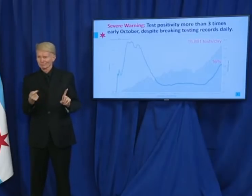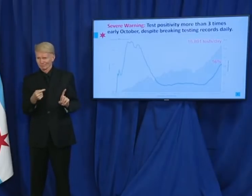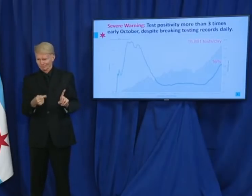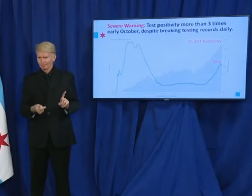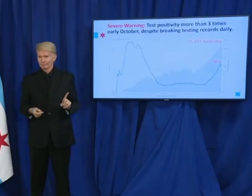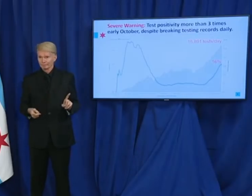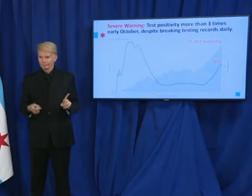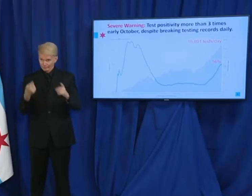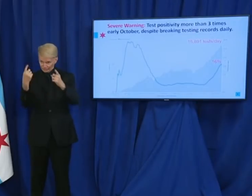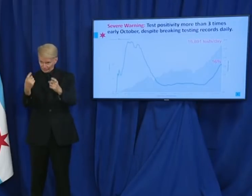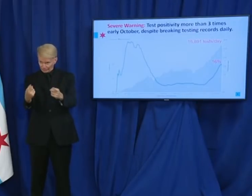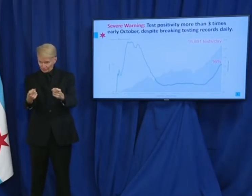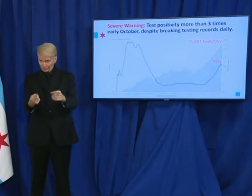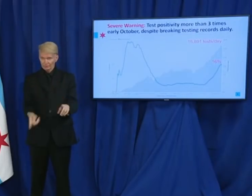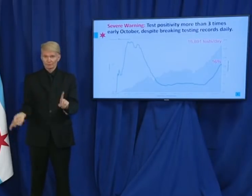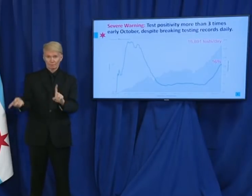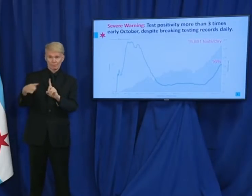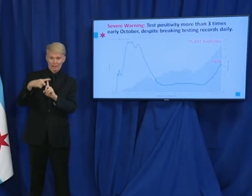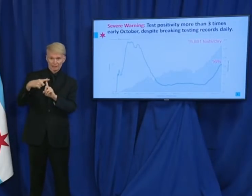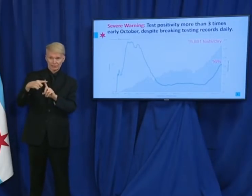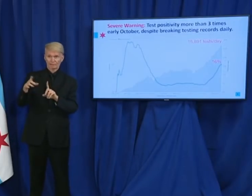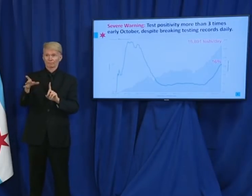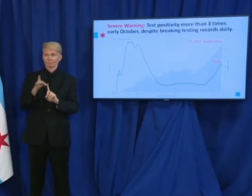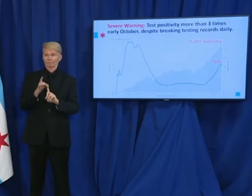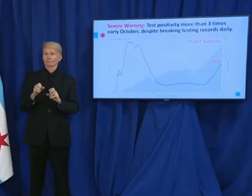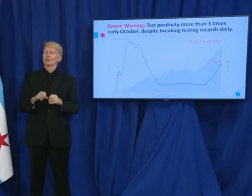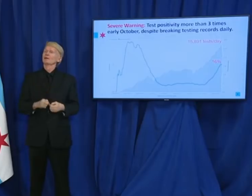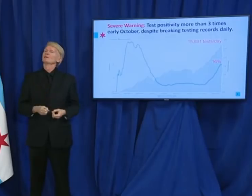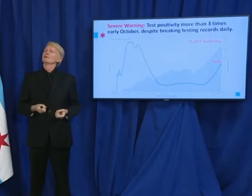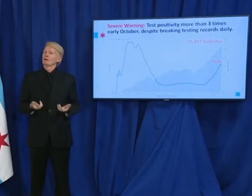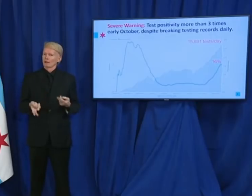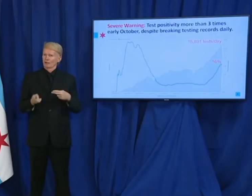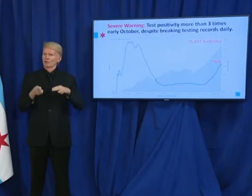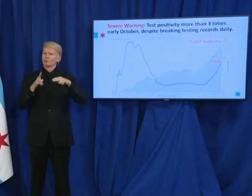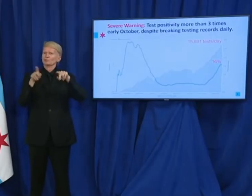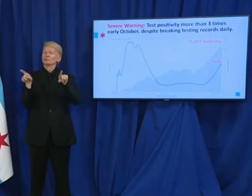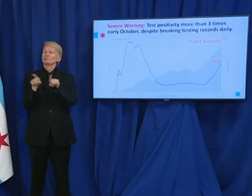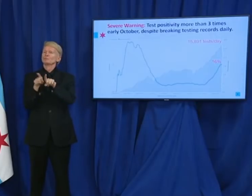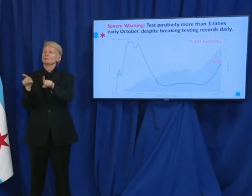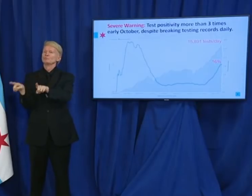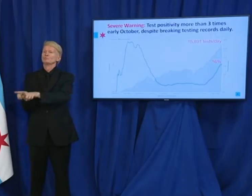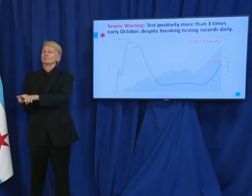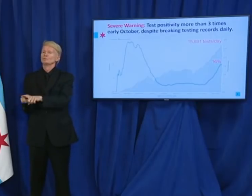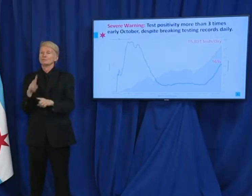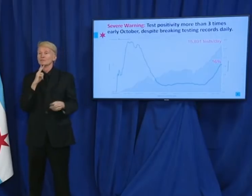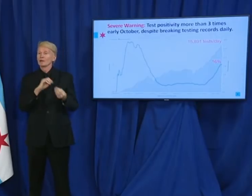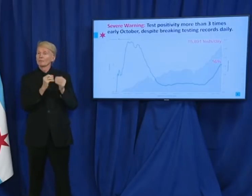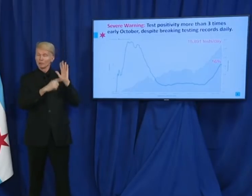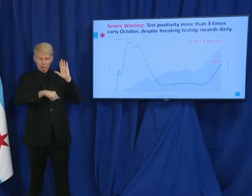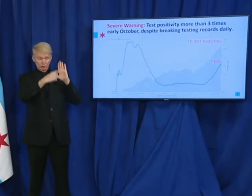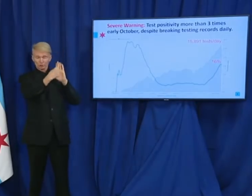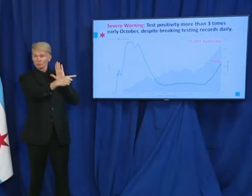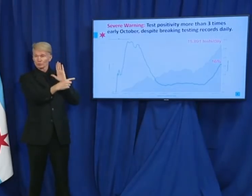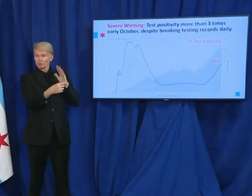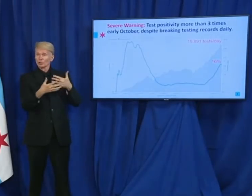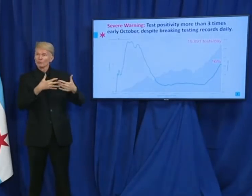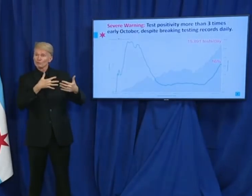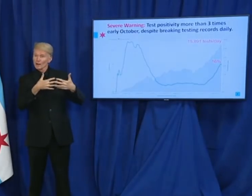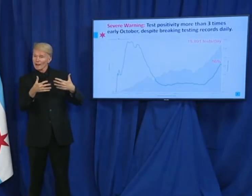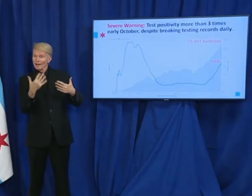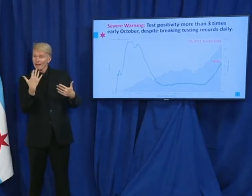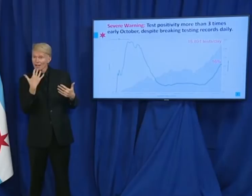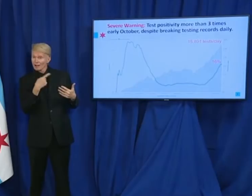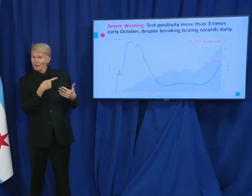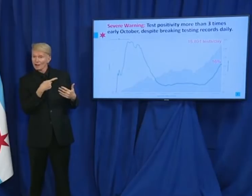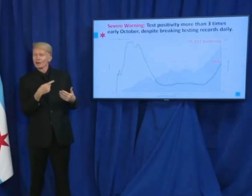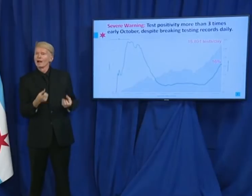Our test positivity also continues to increase without signs of slowing. On this graph here, the gray